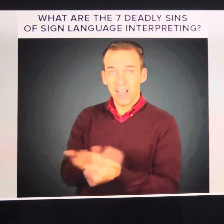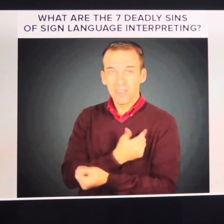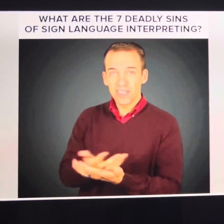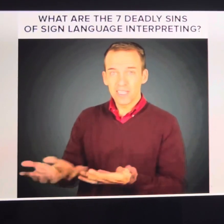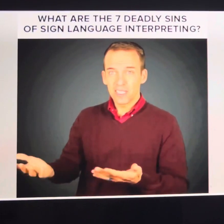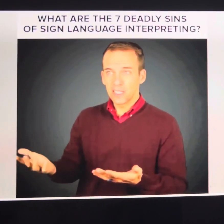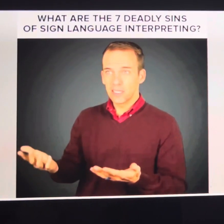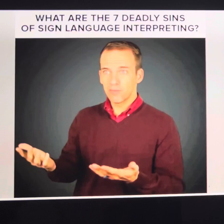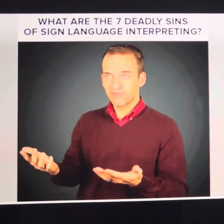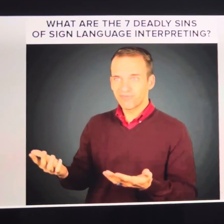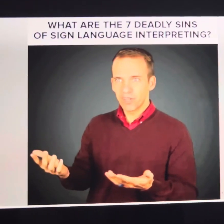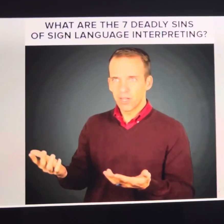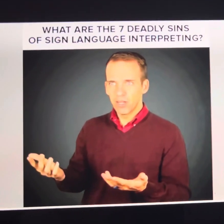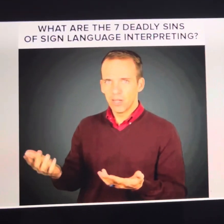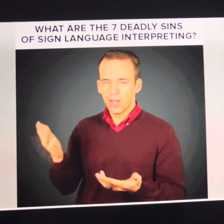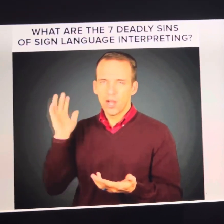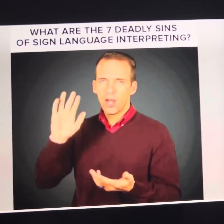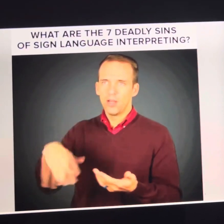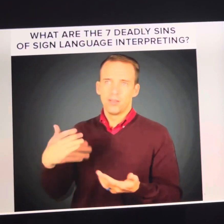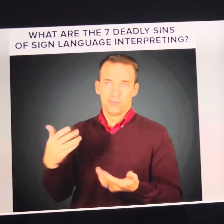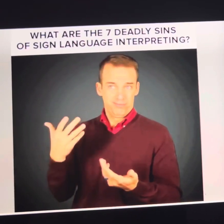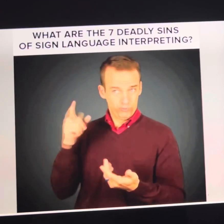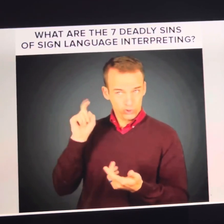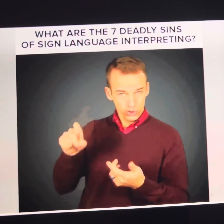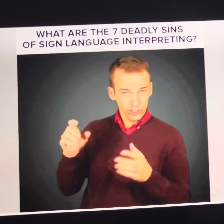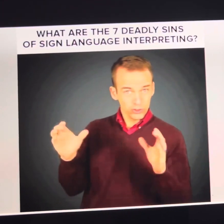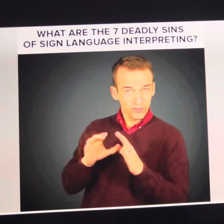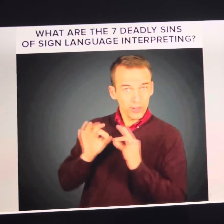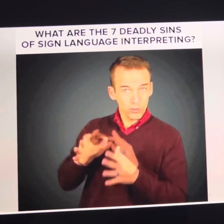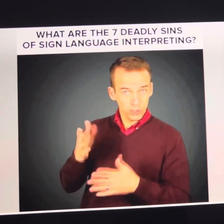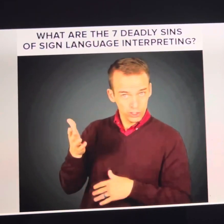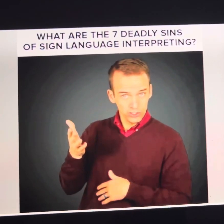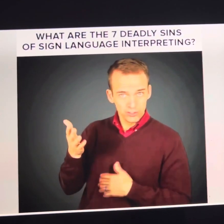kind of confusing. If you missed everything,